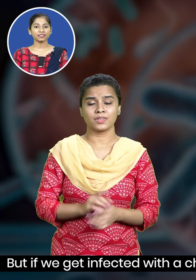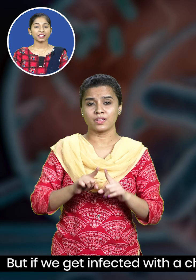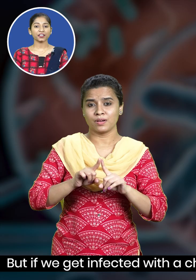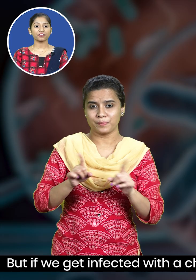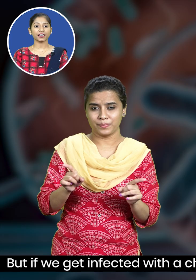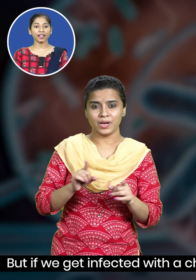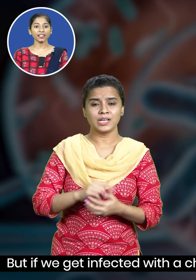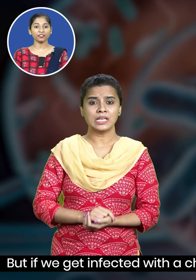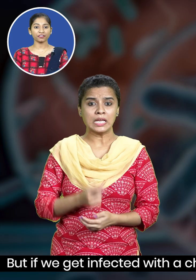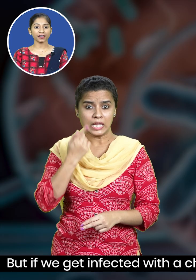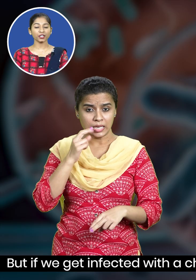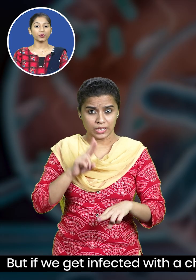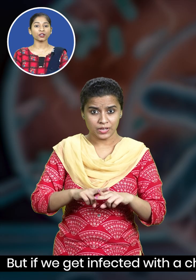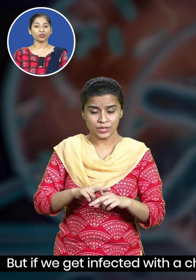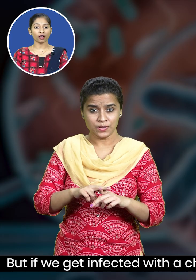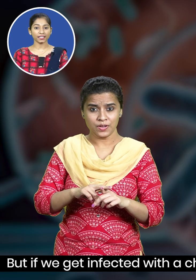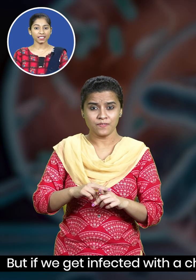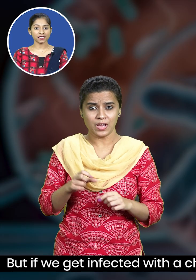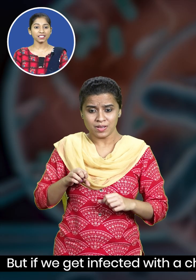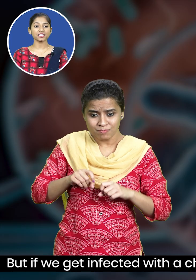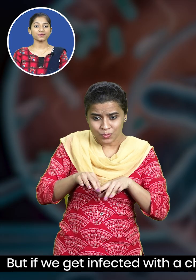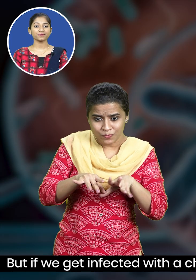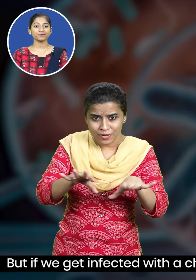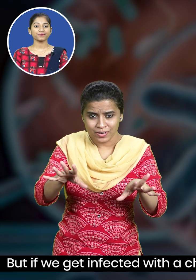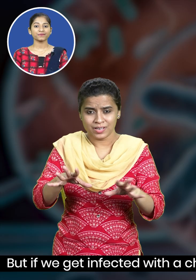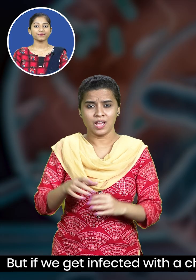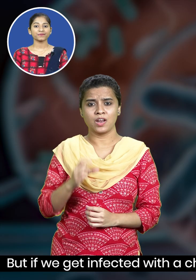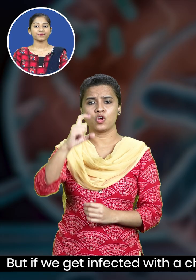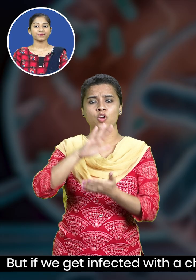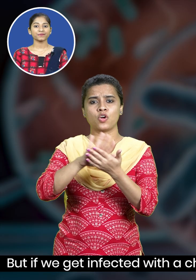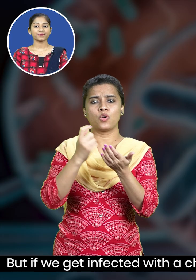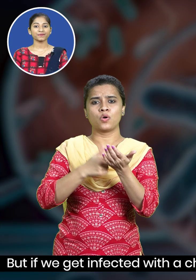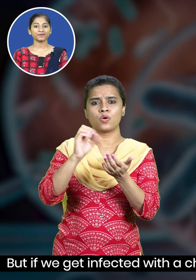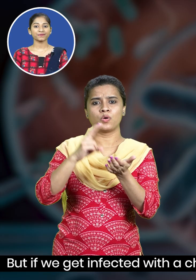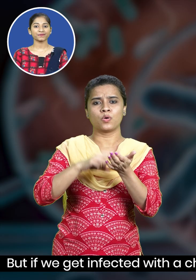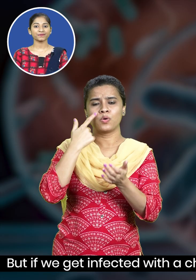But if we get infected with a chronic disease,